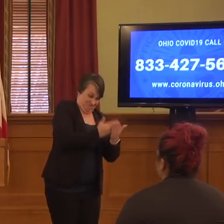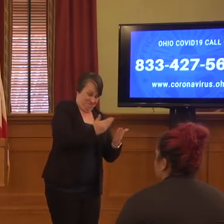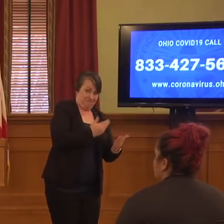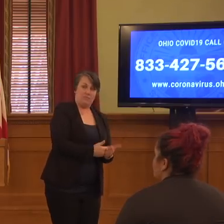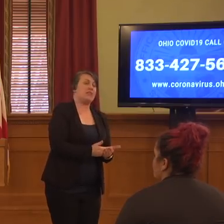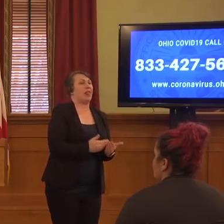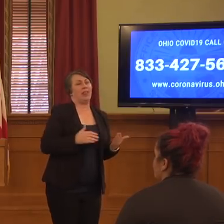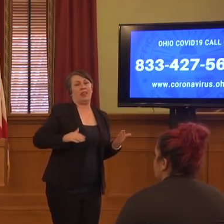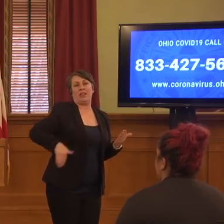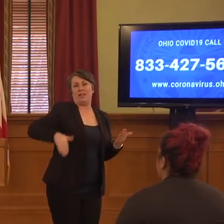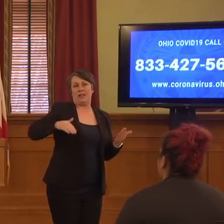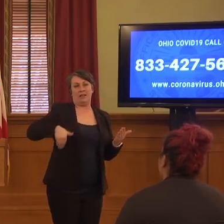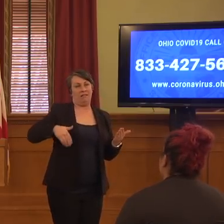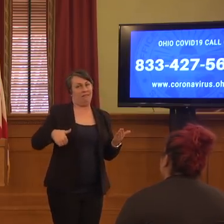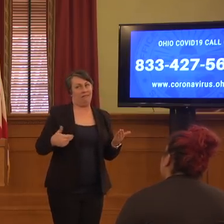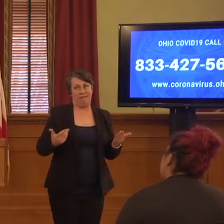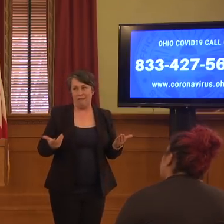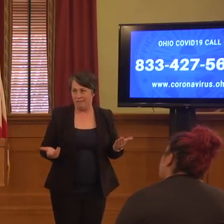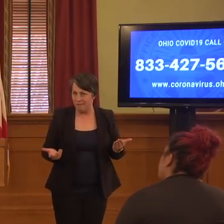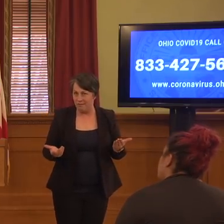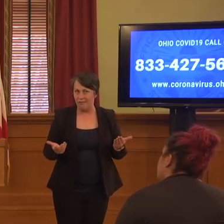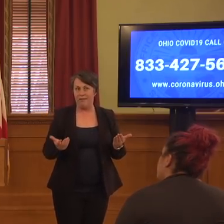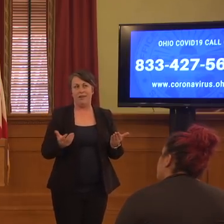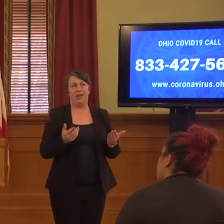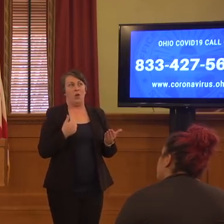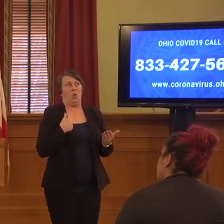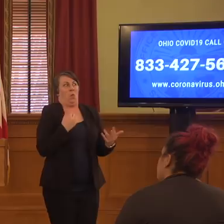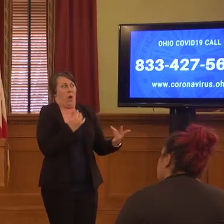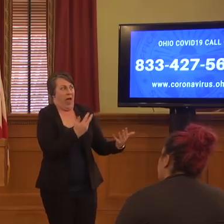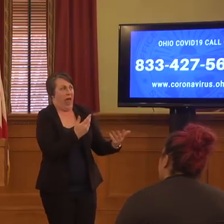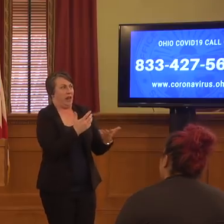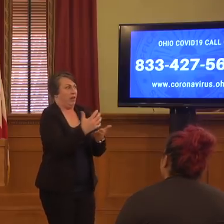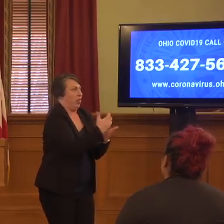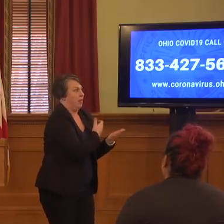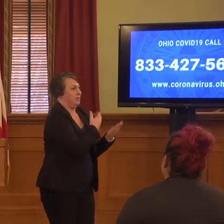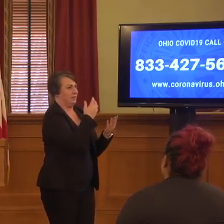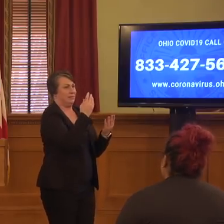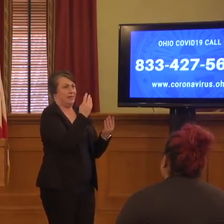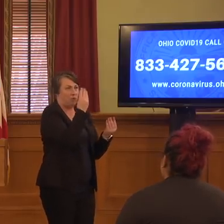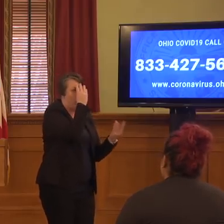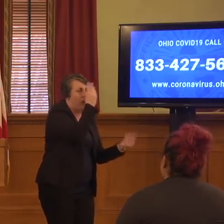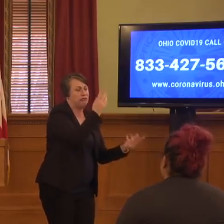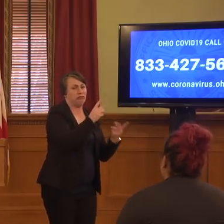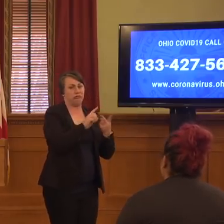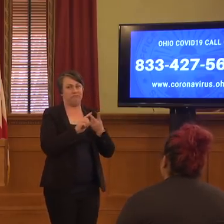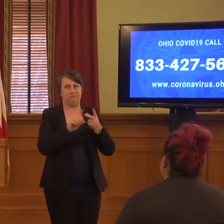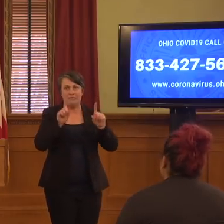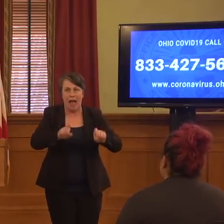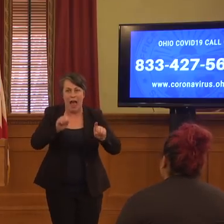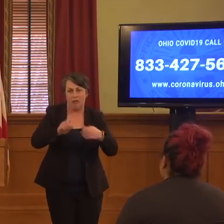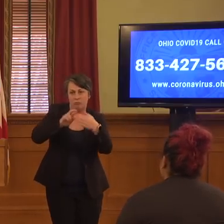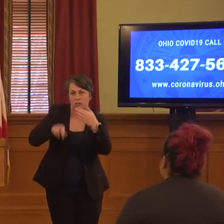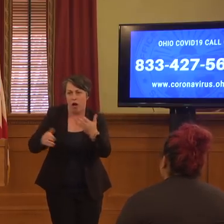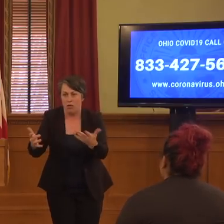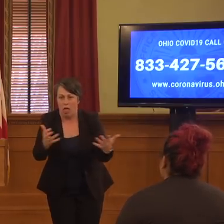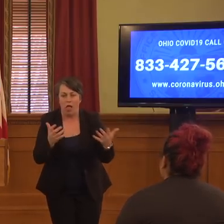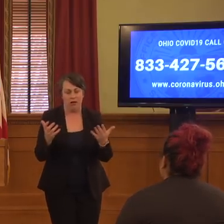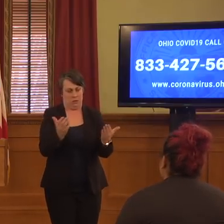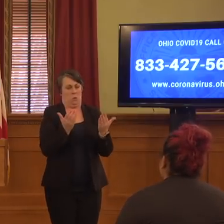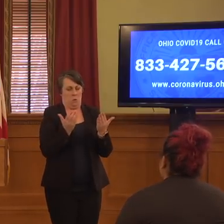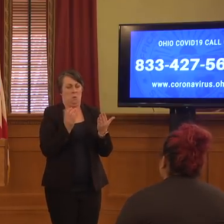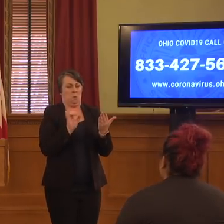in being able to test has delayed our understanding the spread of this. And so we have to make these modeling